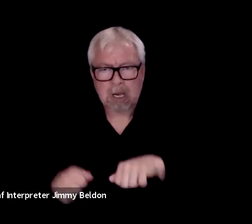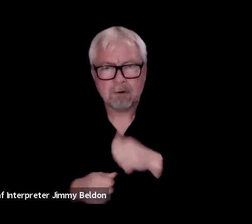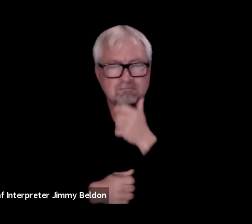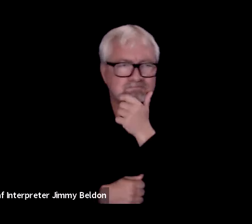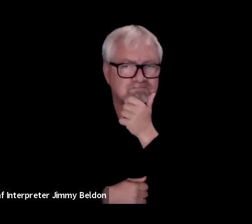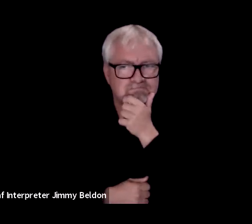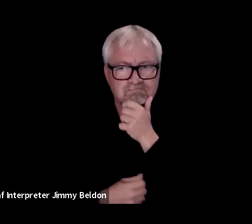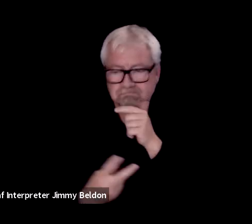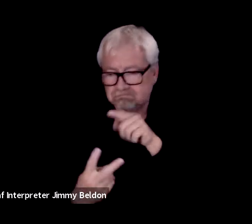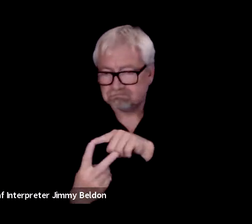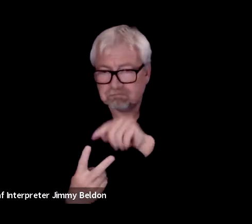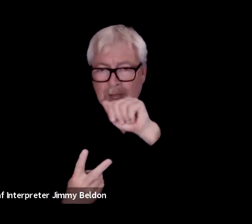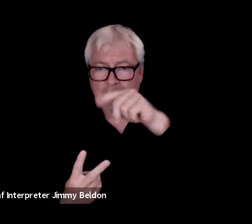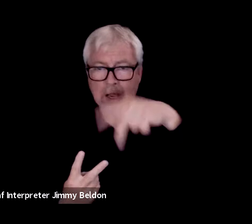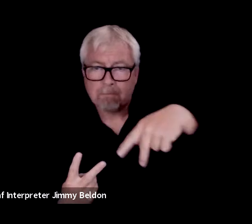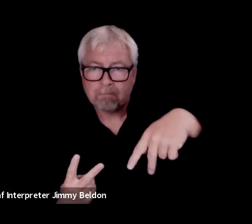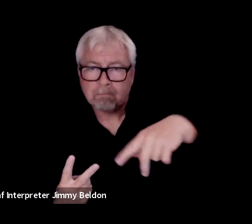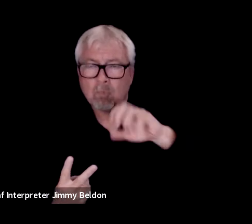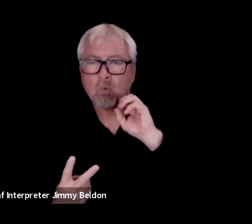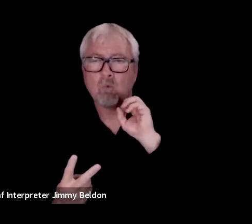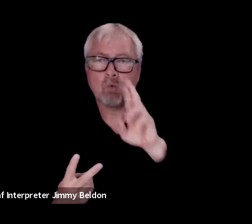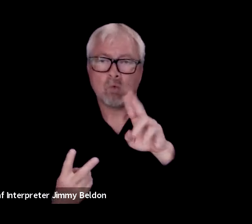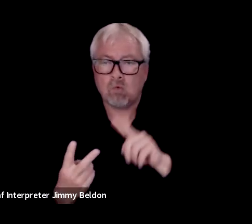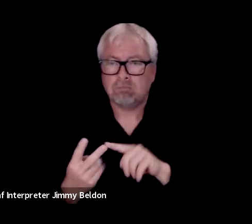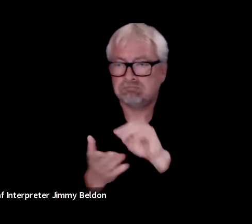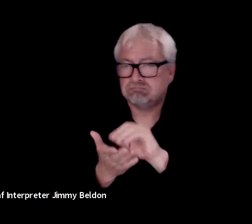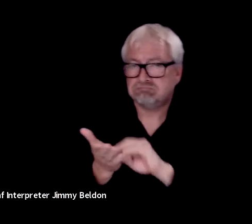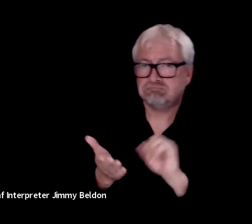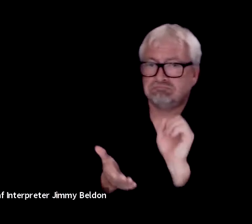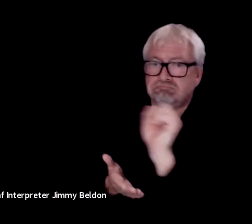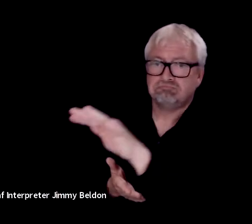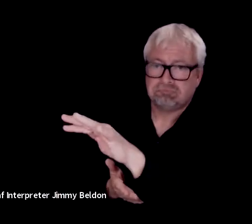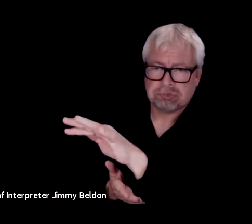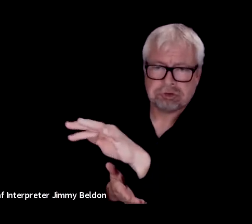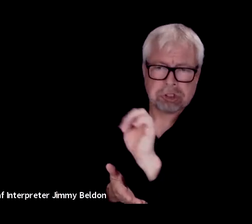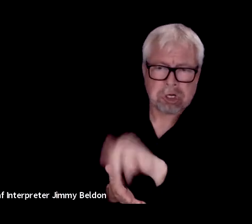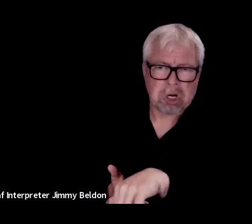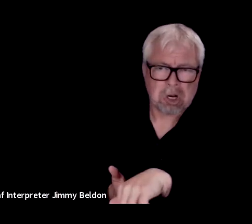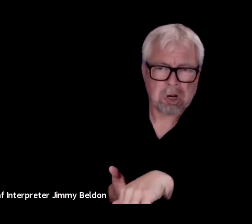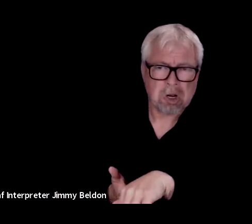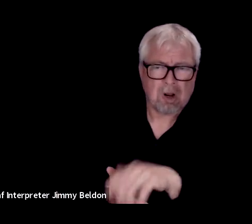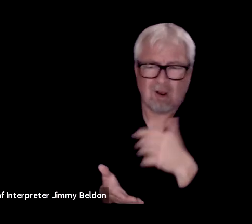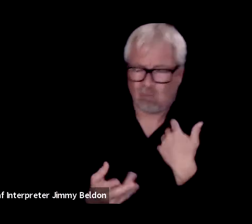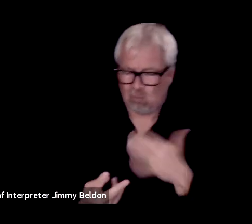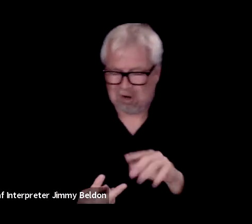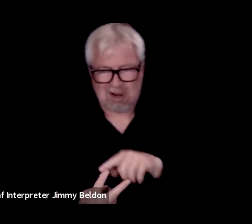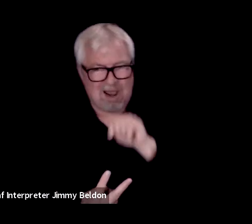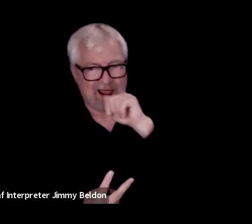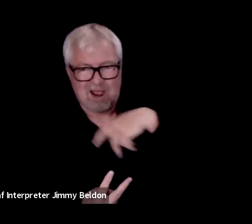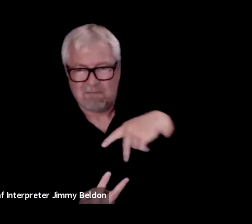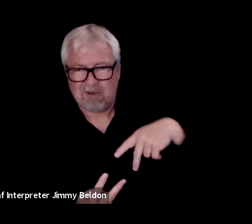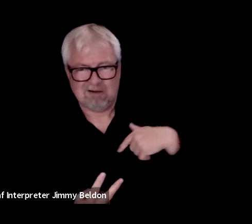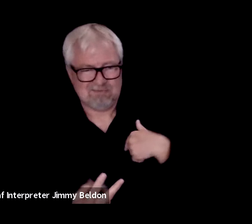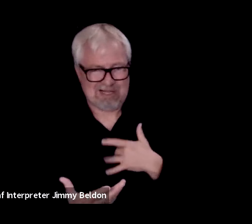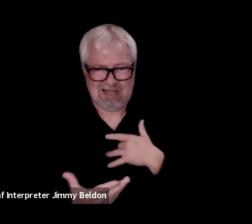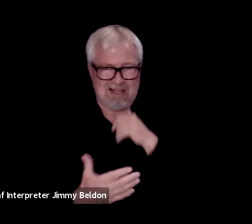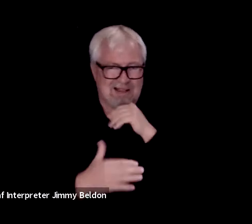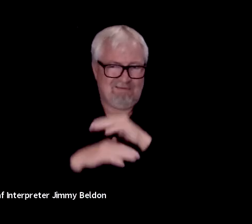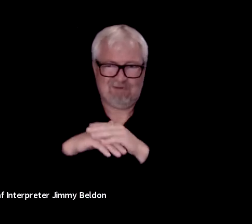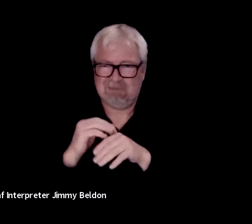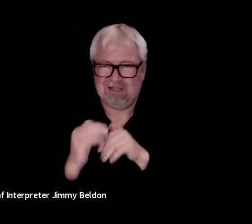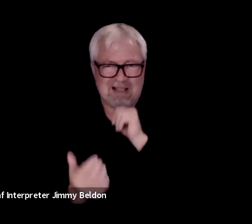to use this app or does not have a smartphone can still request their MIC immunization record from MDH, as has been the case